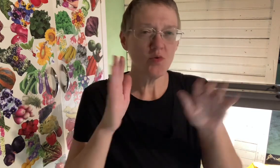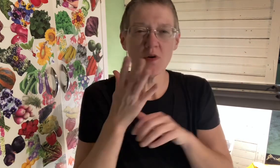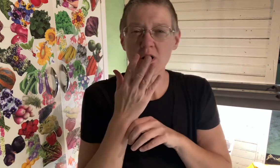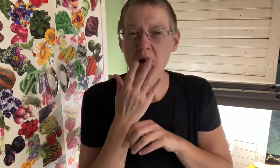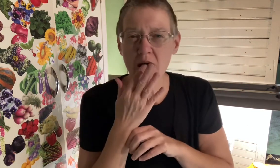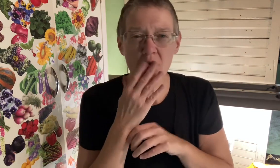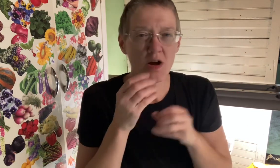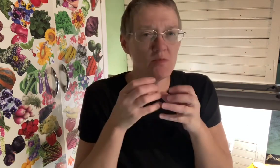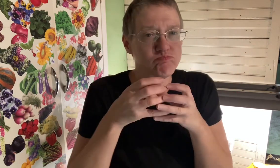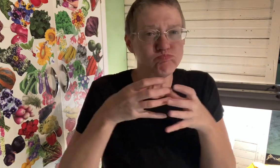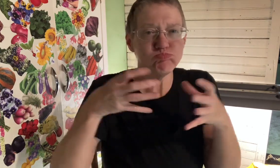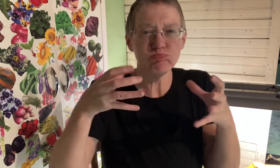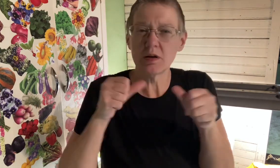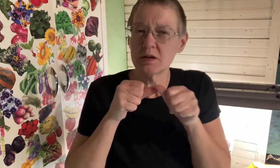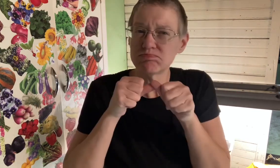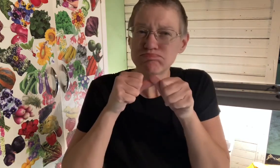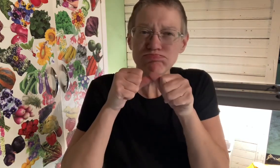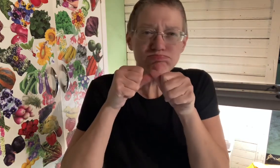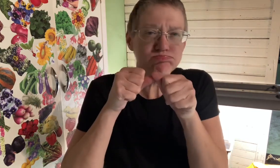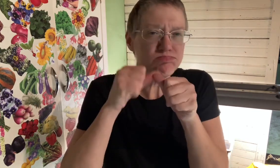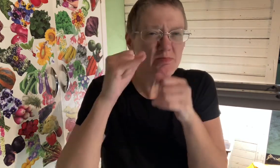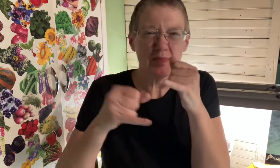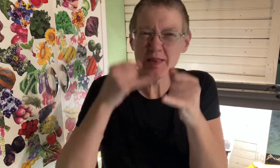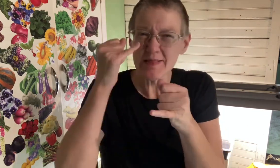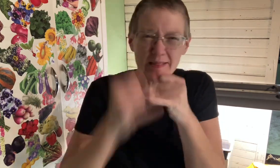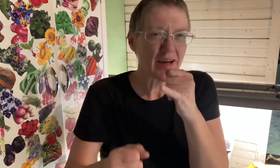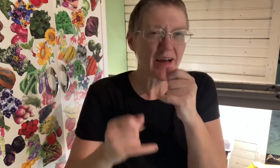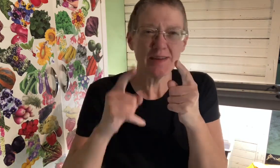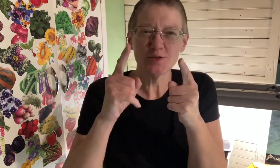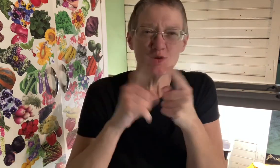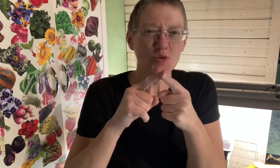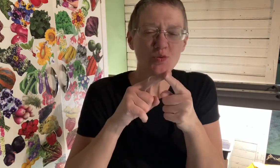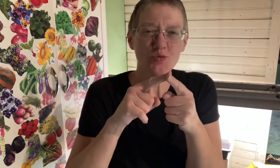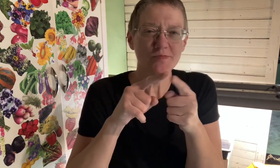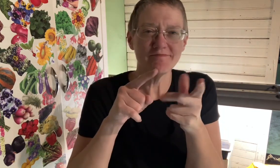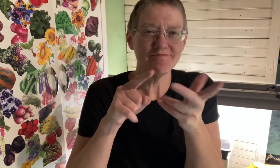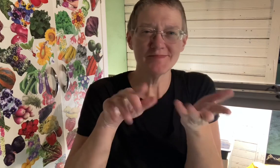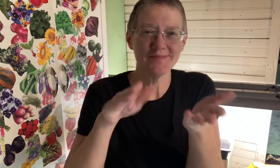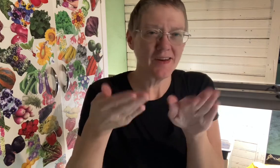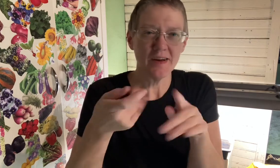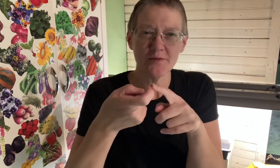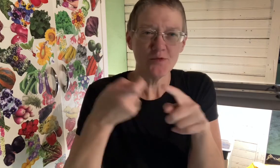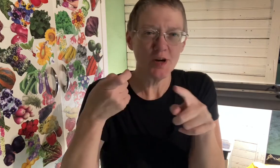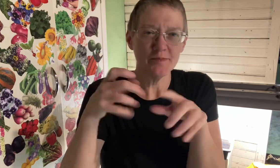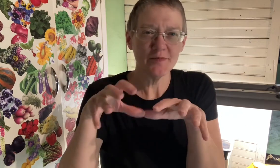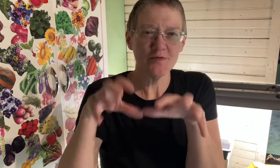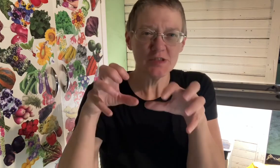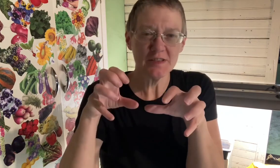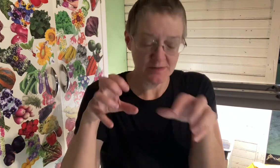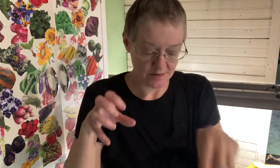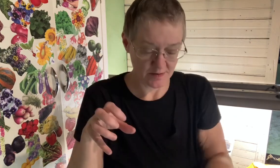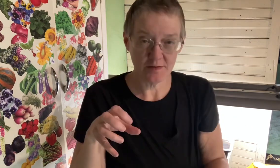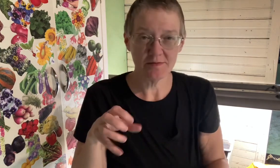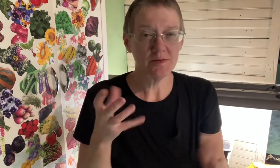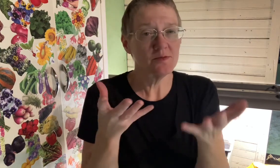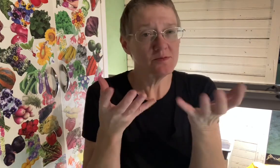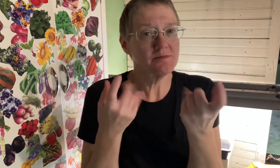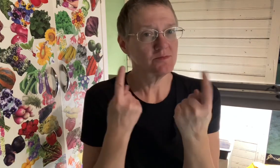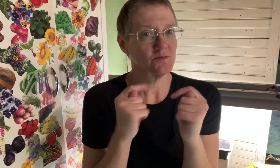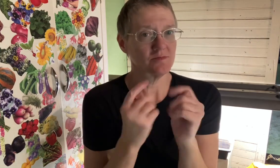They got big and bushy with lots of color, and they were the last flower to die from a freeze. So